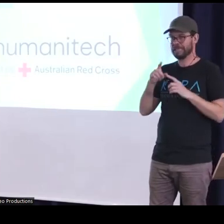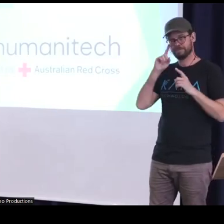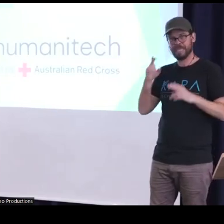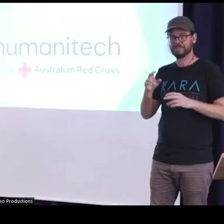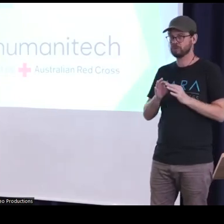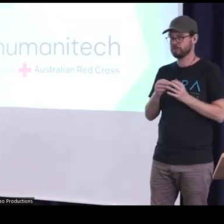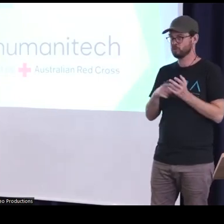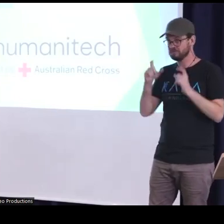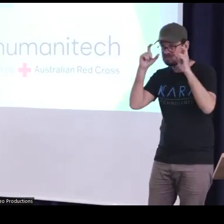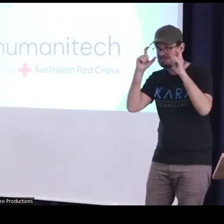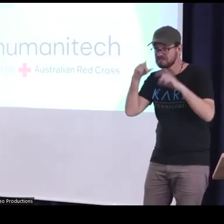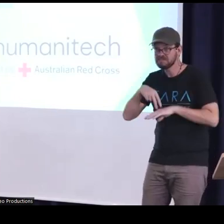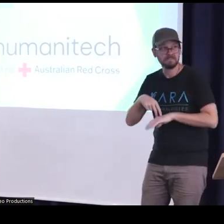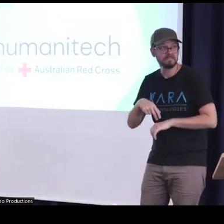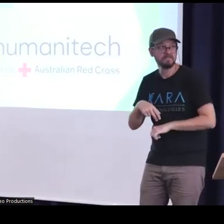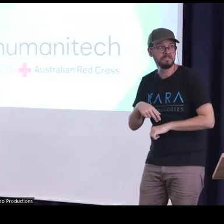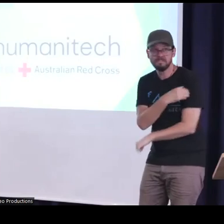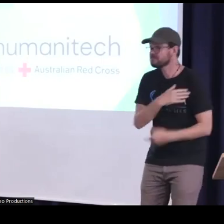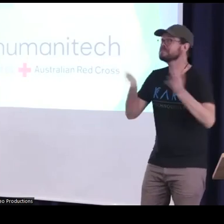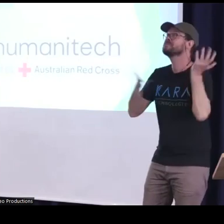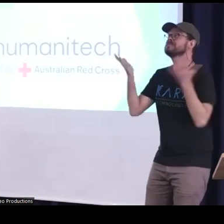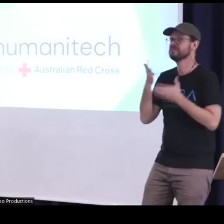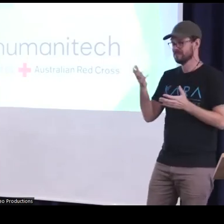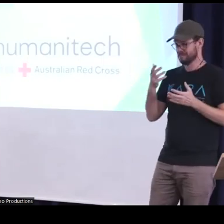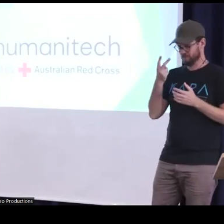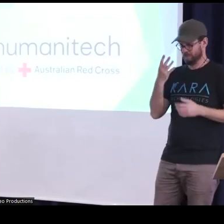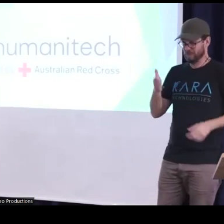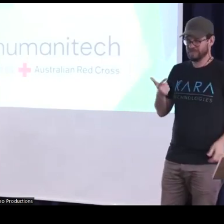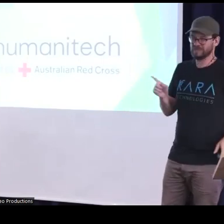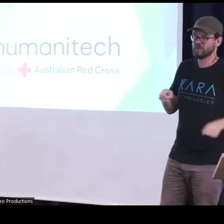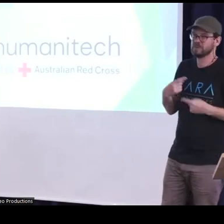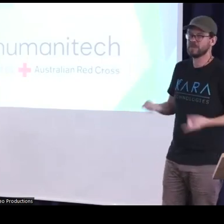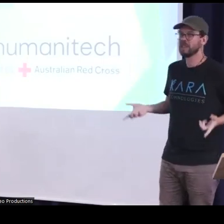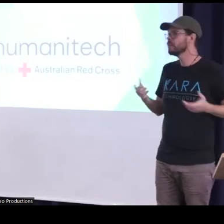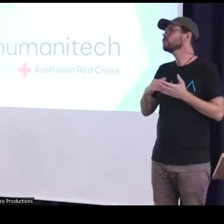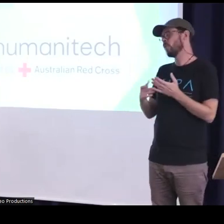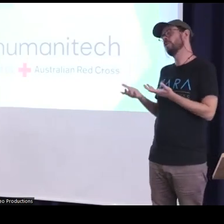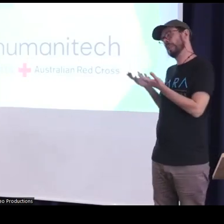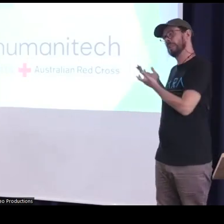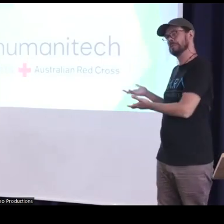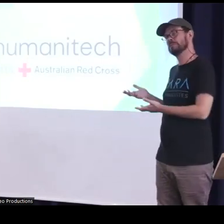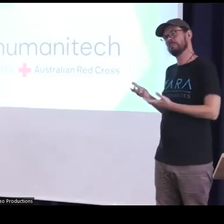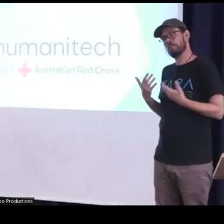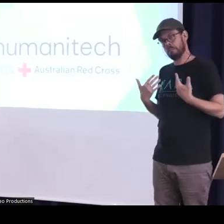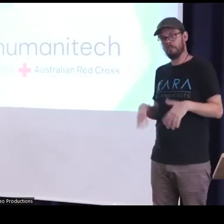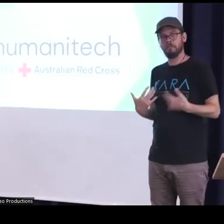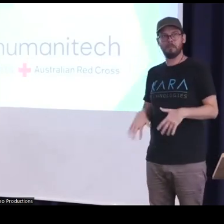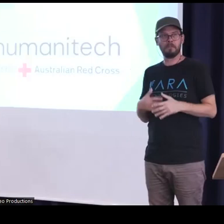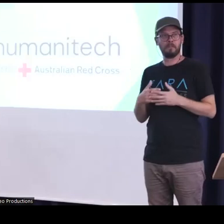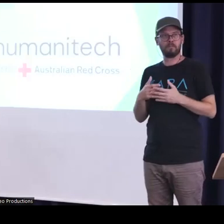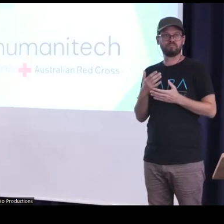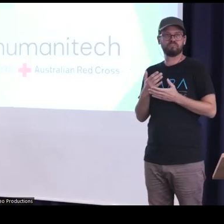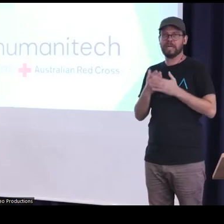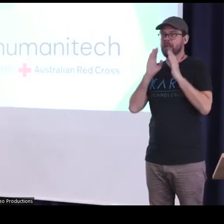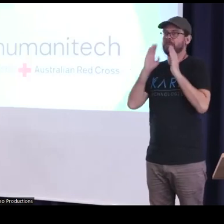Interpreters can't be everywhere. They can't just be waiting by the phone to just rush out the door 24/7. It's just not realistic. So